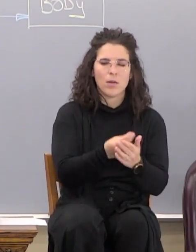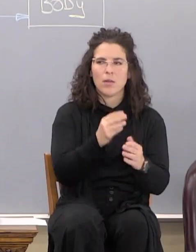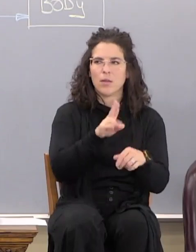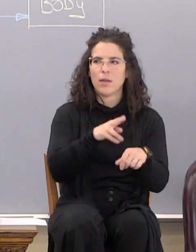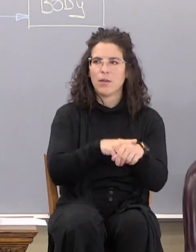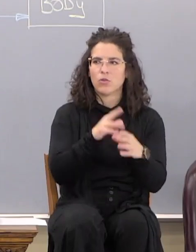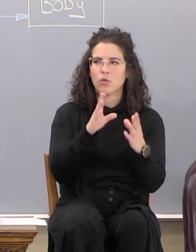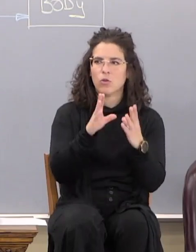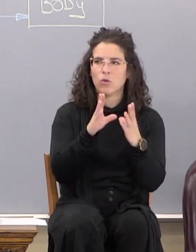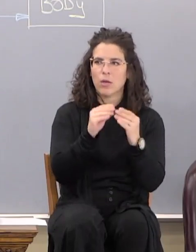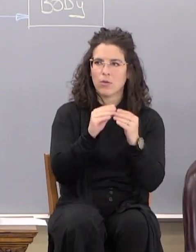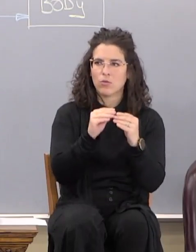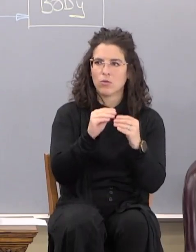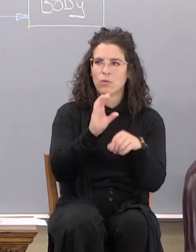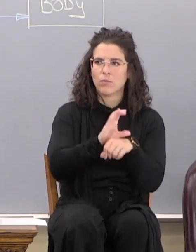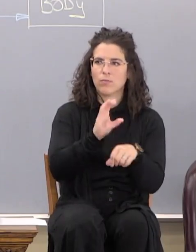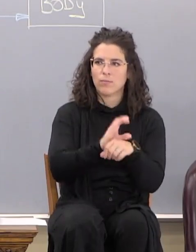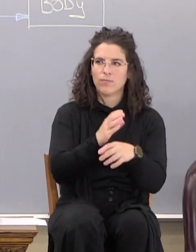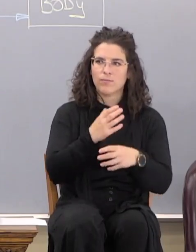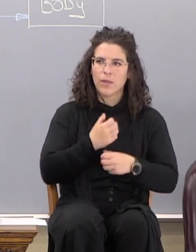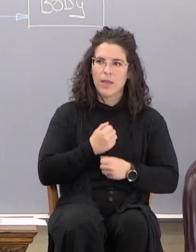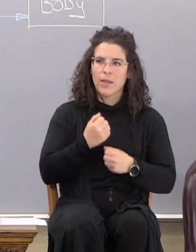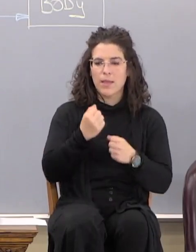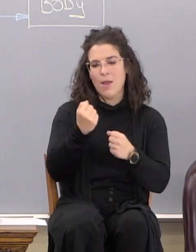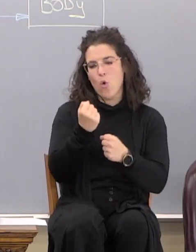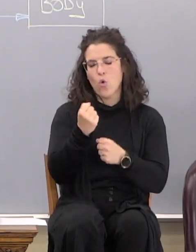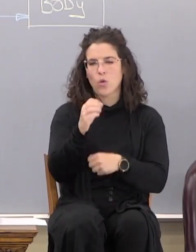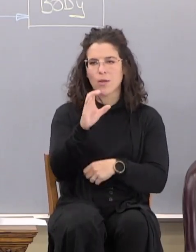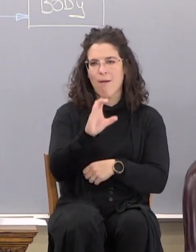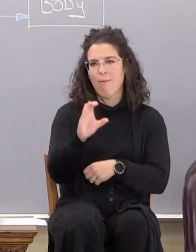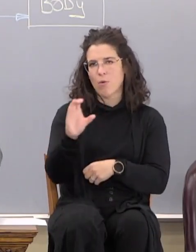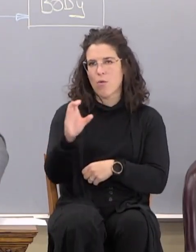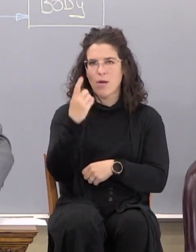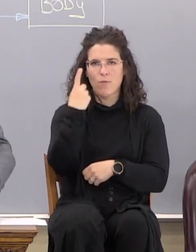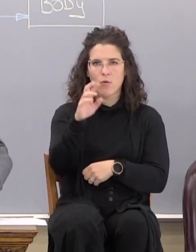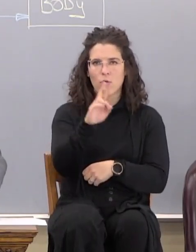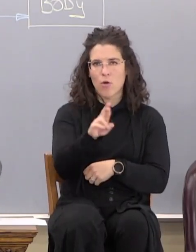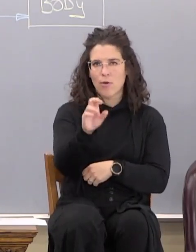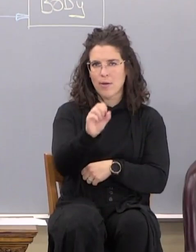Churches. They hold the copyright to the RSV. And you see that and you think,